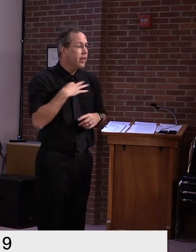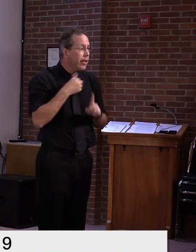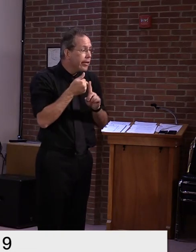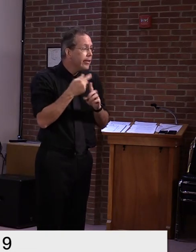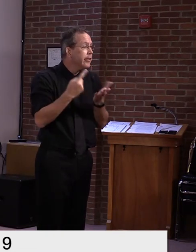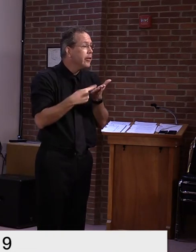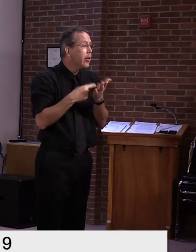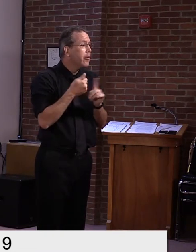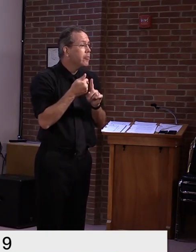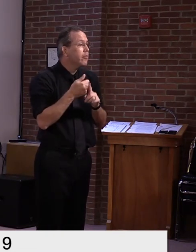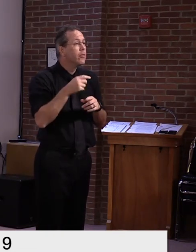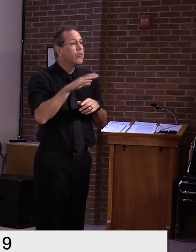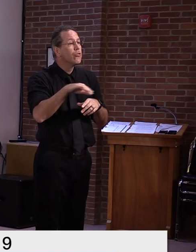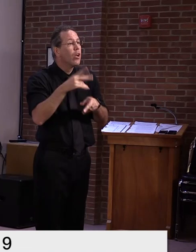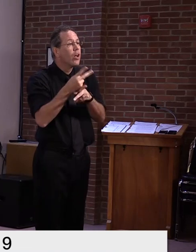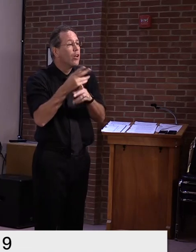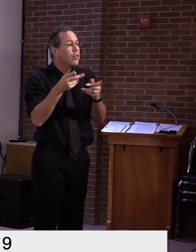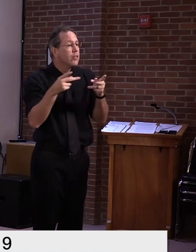child care centers being,